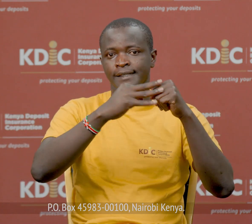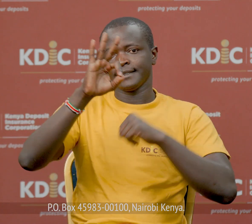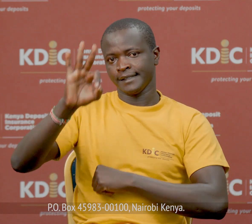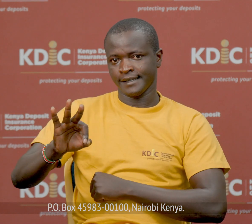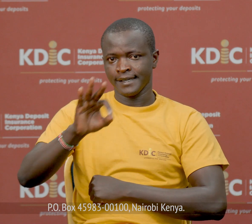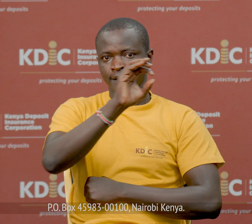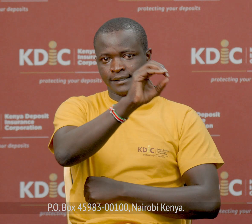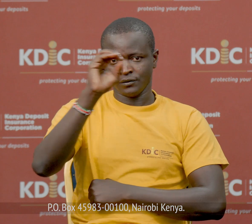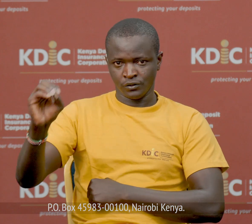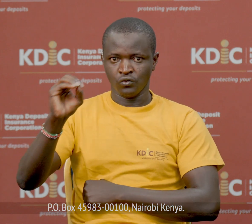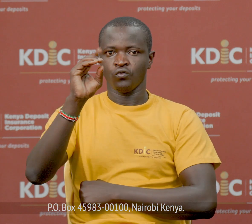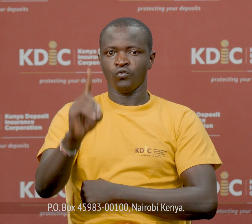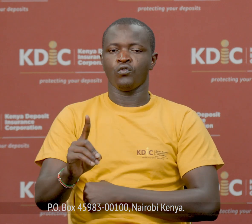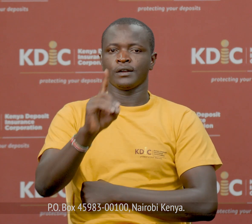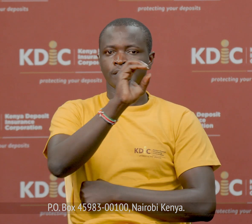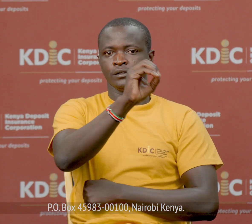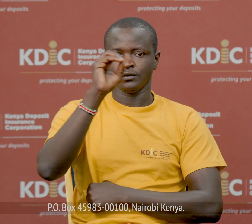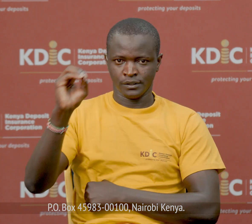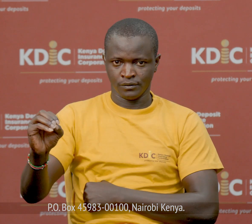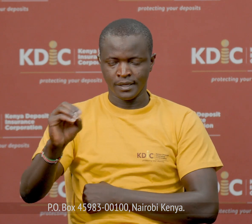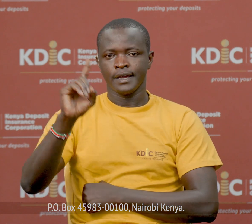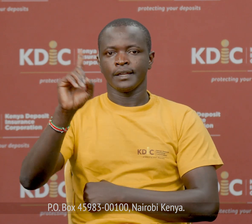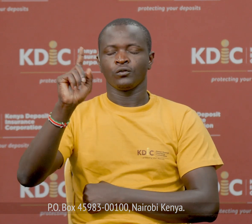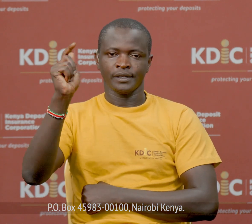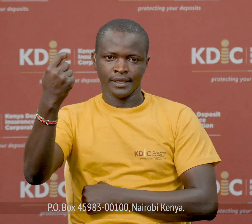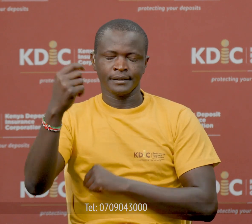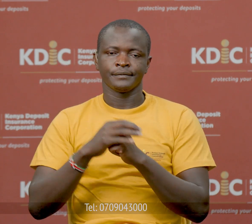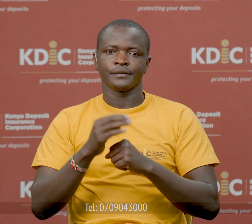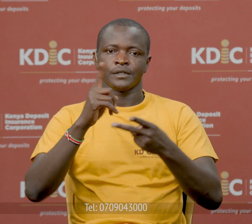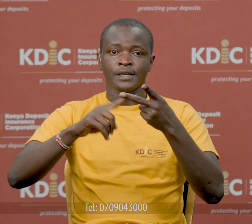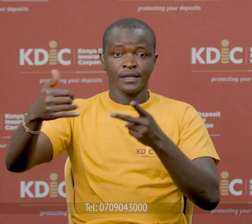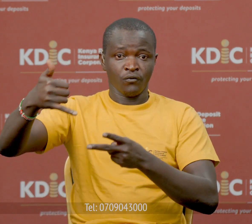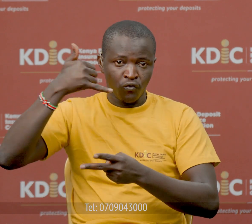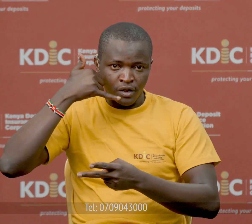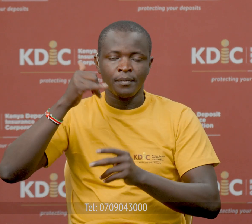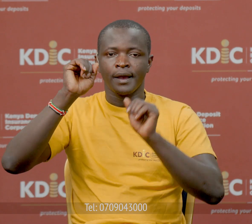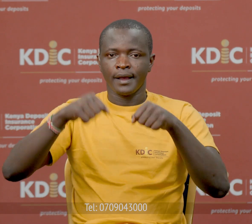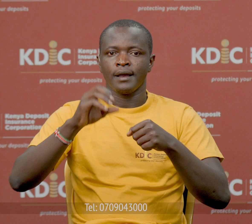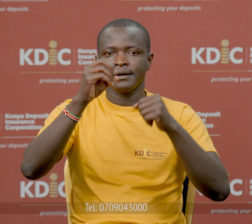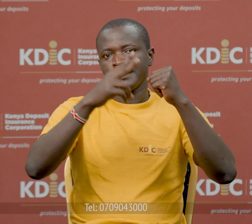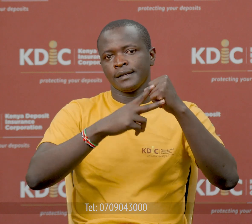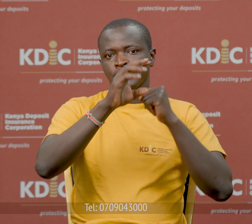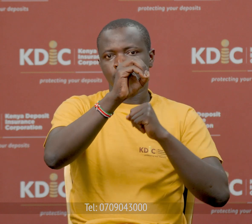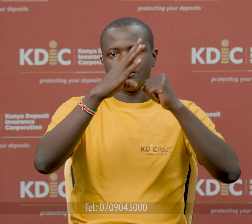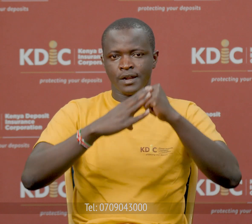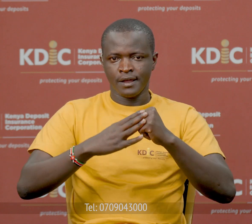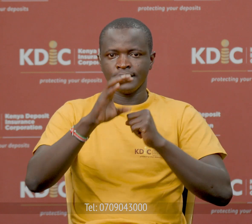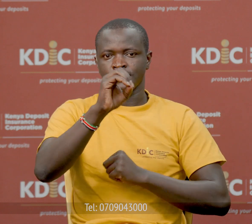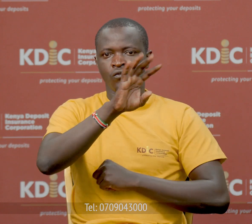45983 00100, Nairobi, Kenya. Telephone number 0709